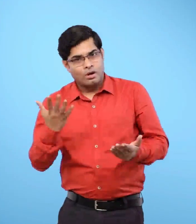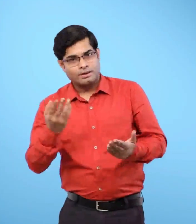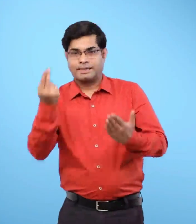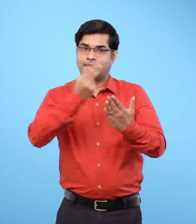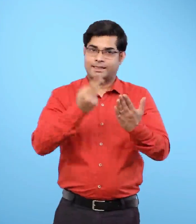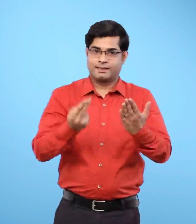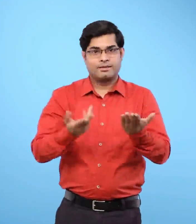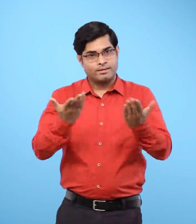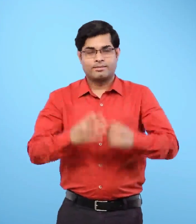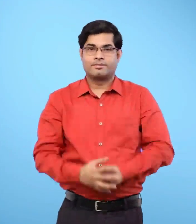Write or draw.